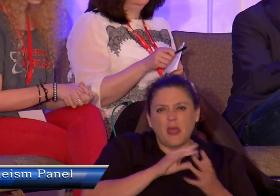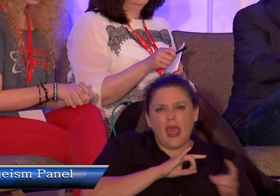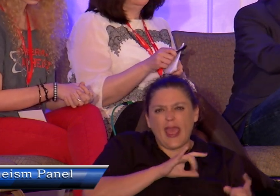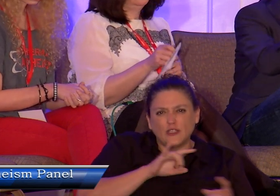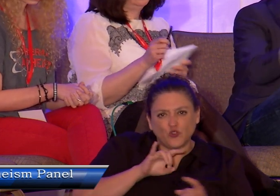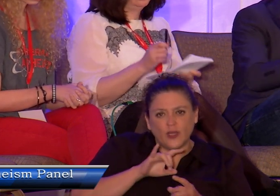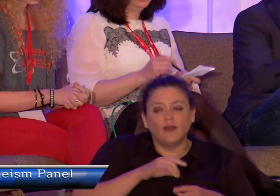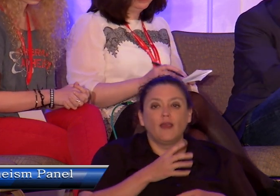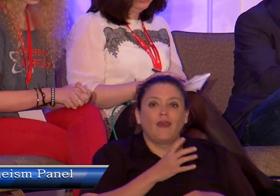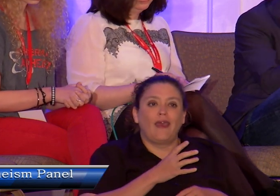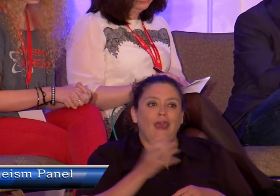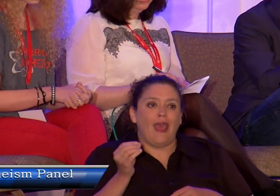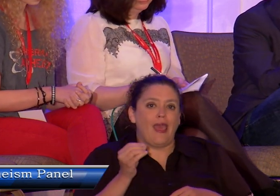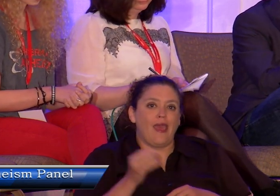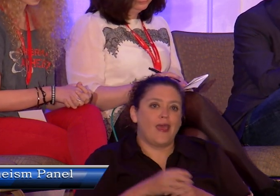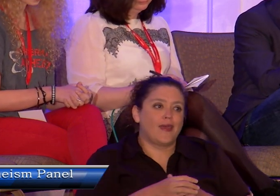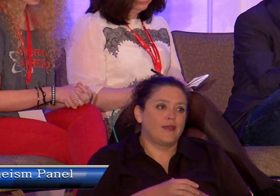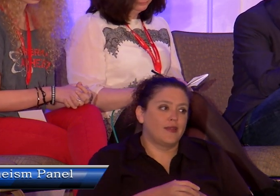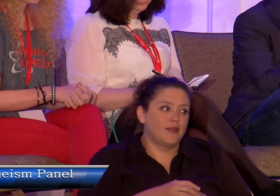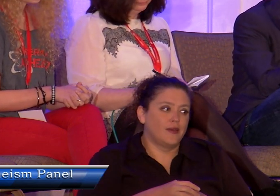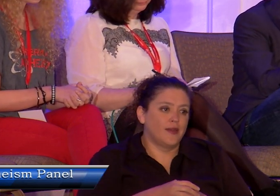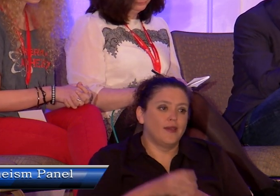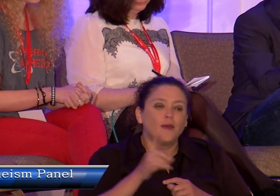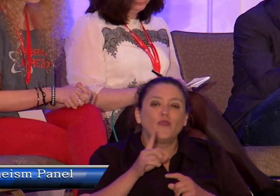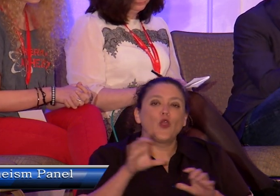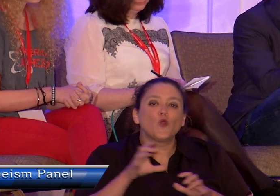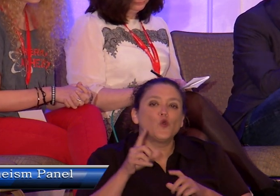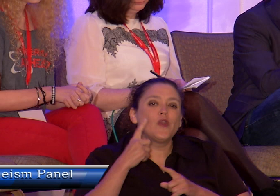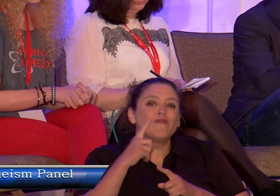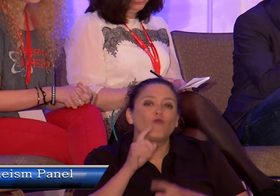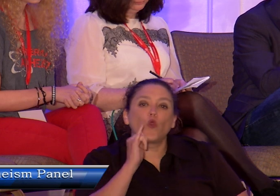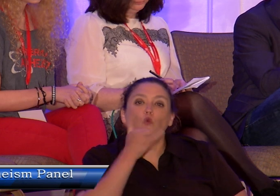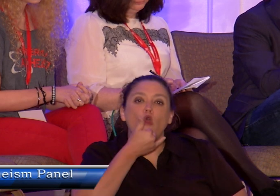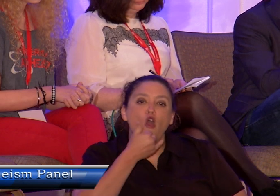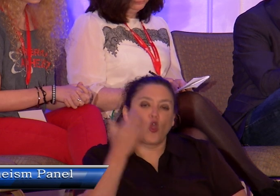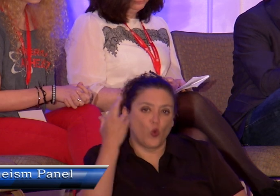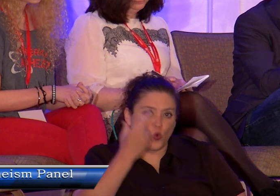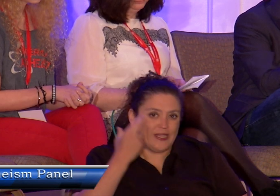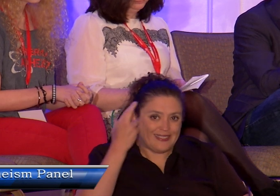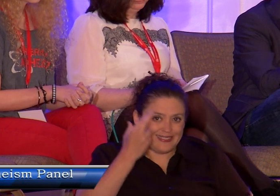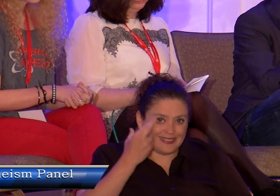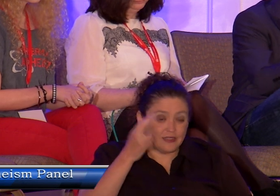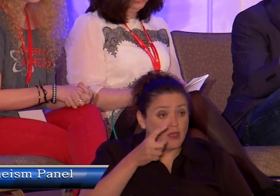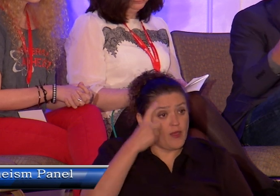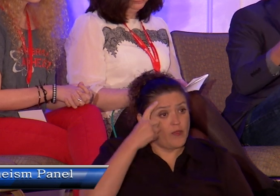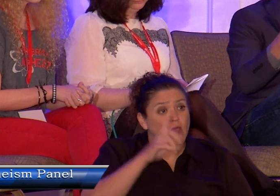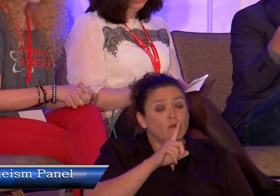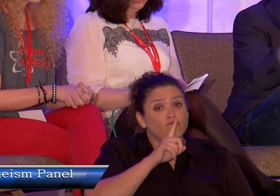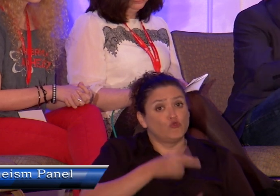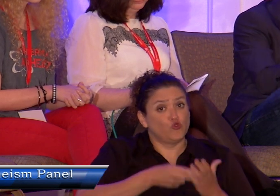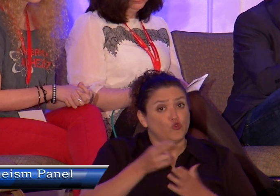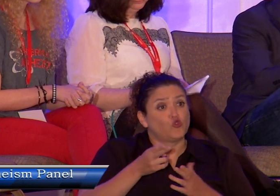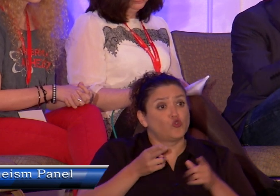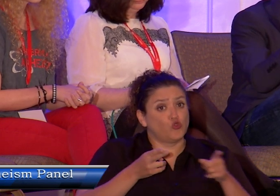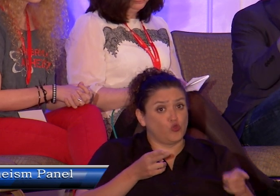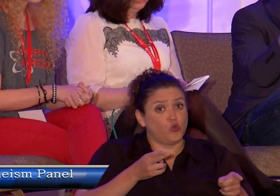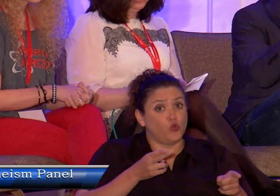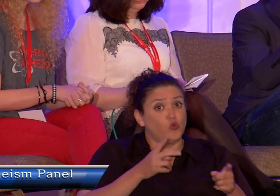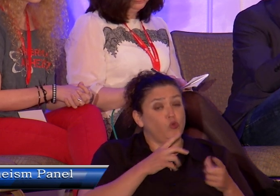anti-all type of hatred, and they are right for the wrong reasons. Is that they think it's true that Islam is more dangerous, but they are fighting against